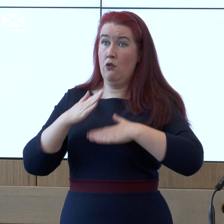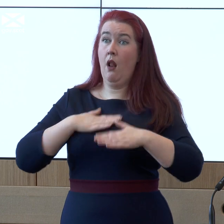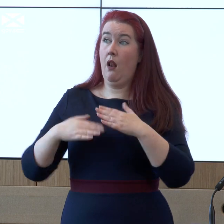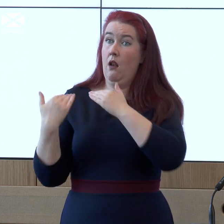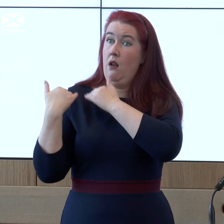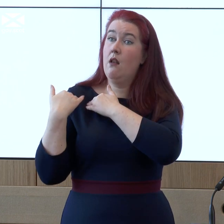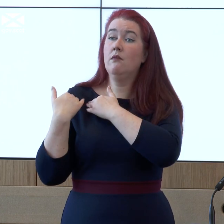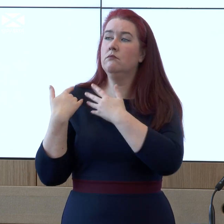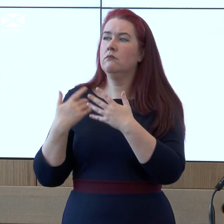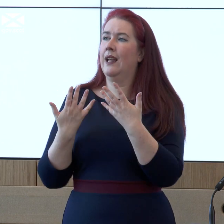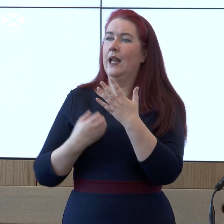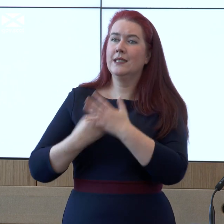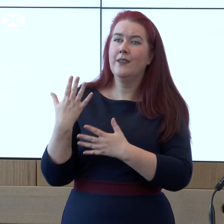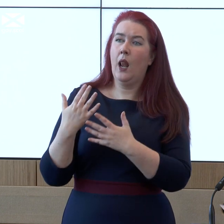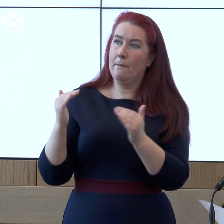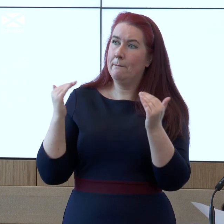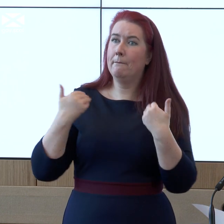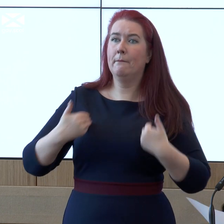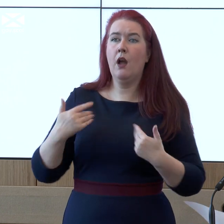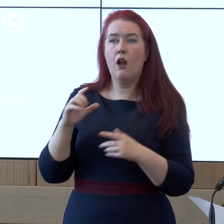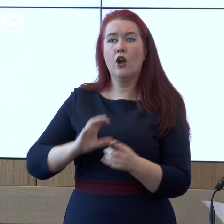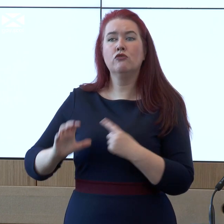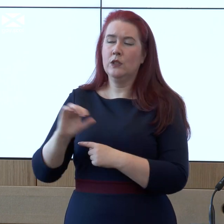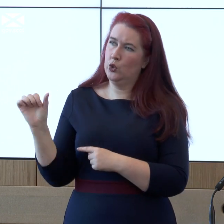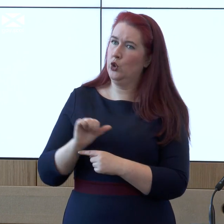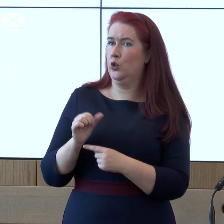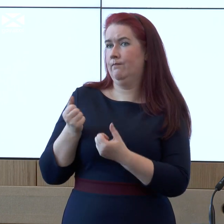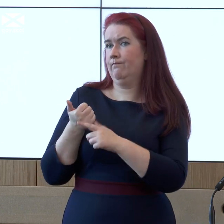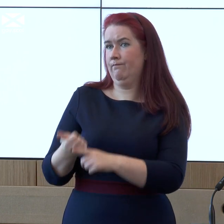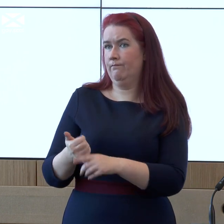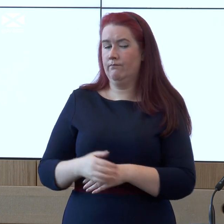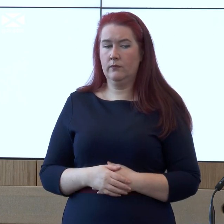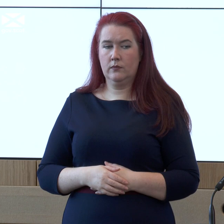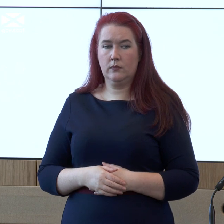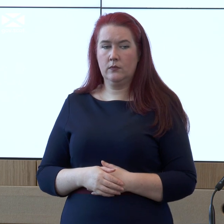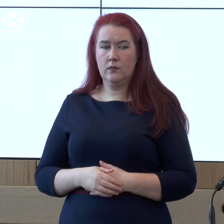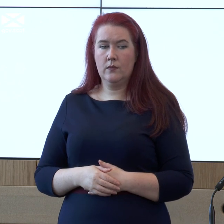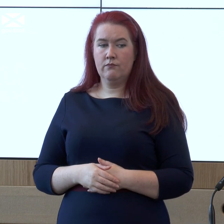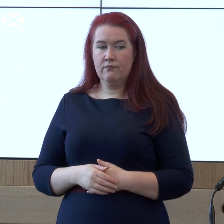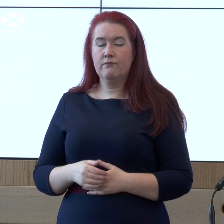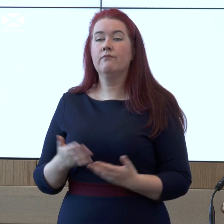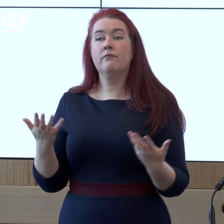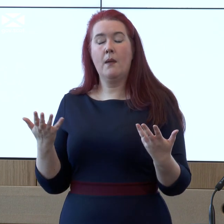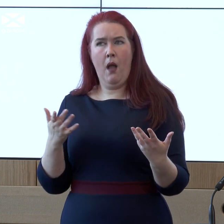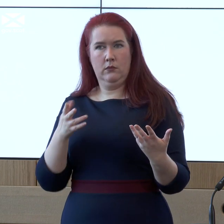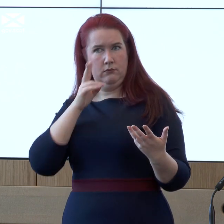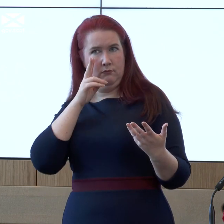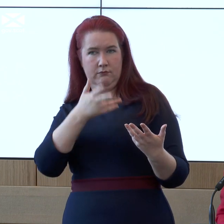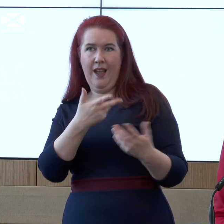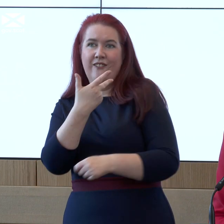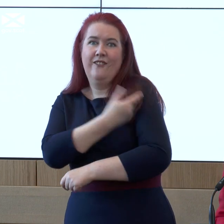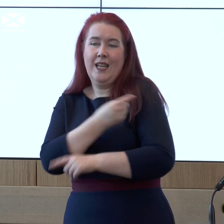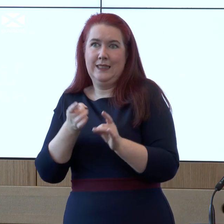developed countries must step up and meet. But there's no doubt at all that the speed with which vaccines